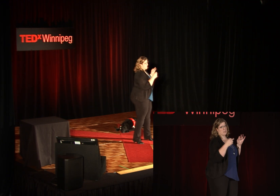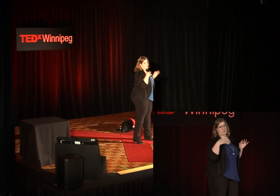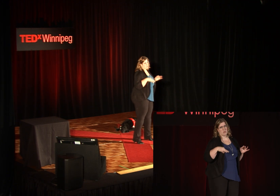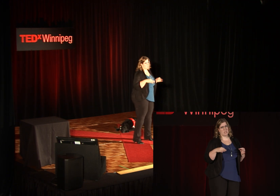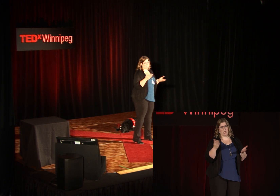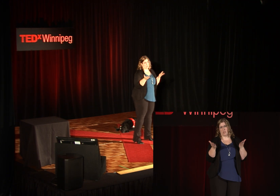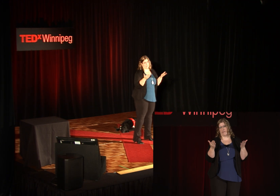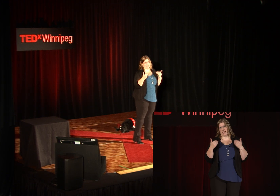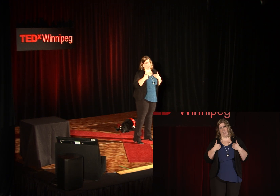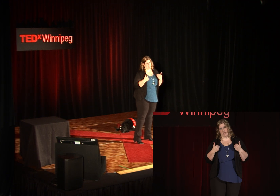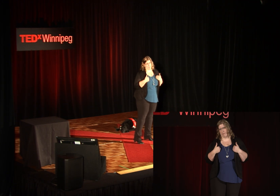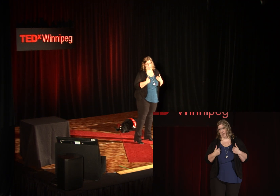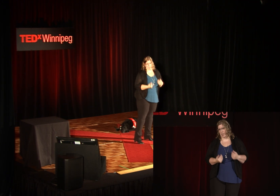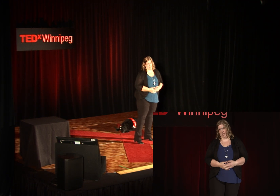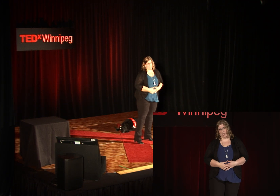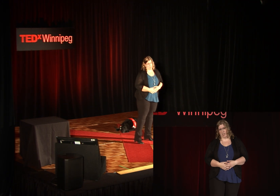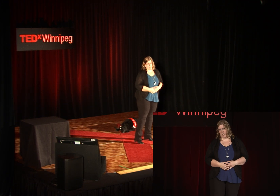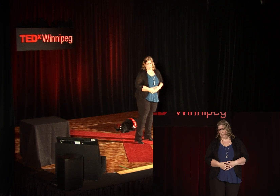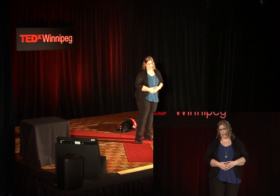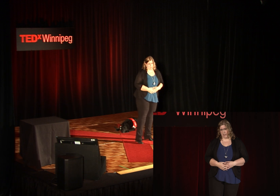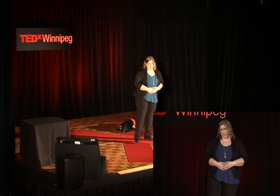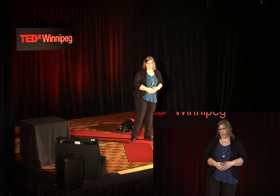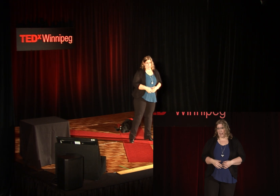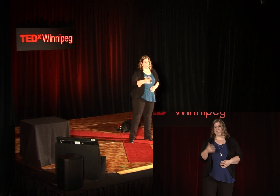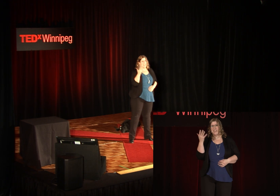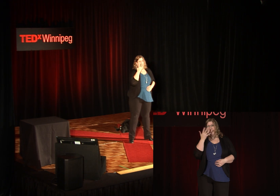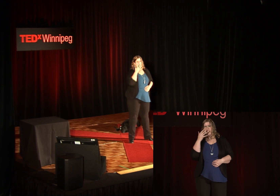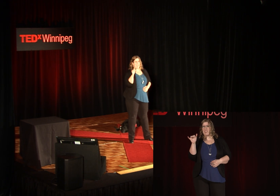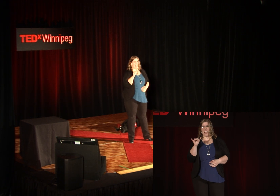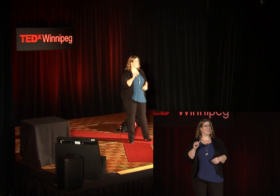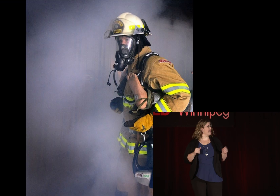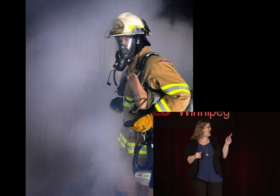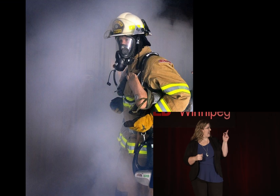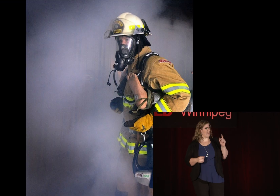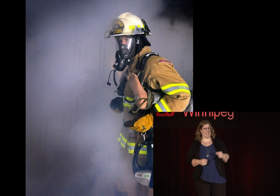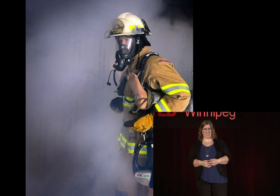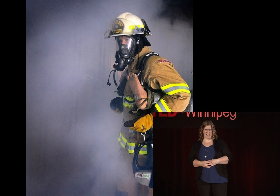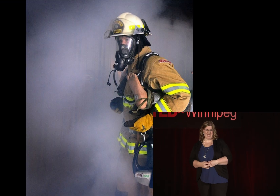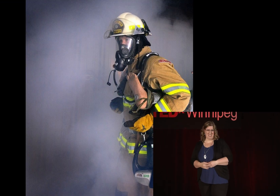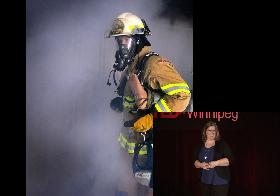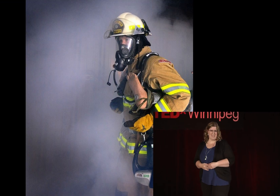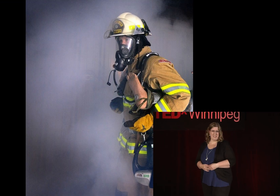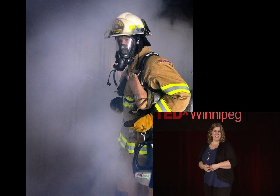was, I really could use a service animal, because he kind of looked like this.